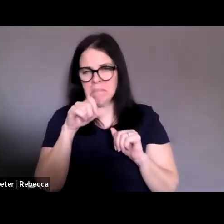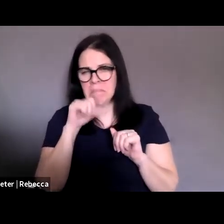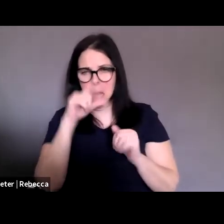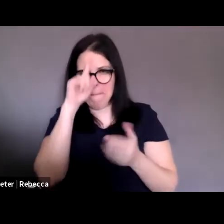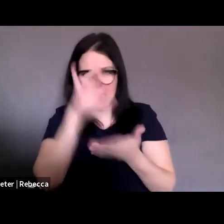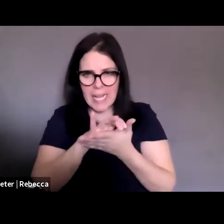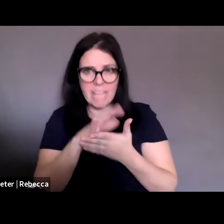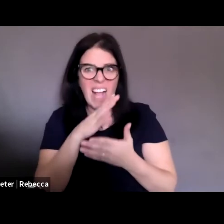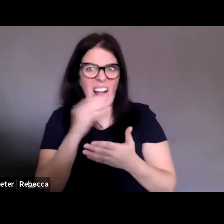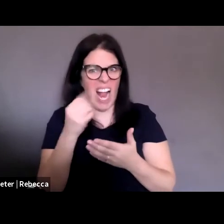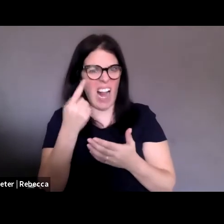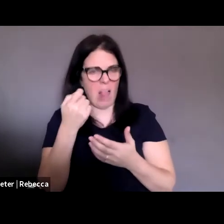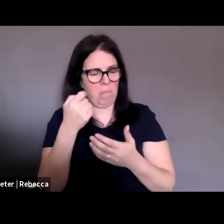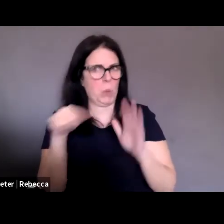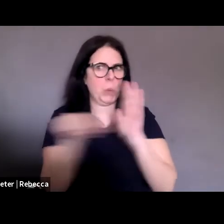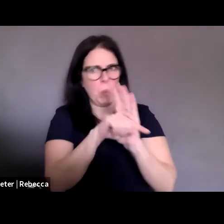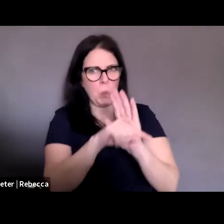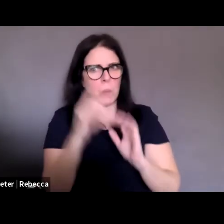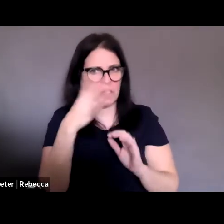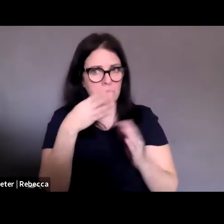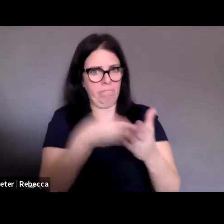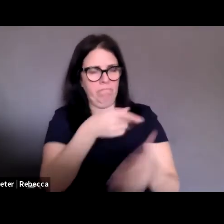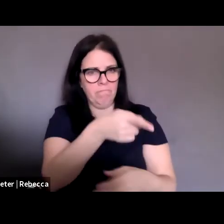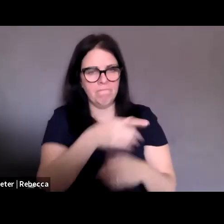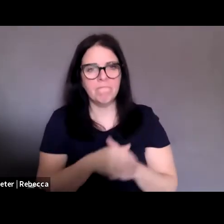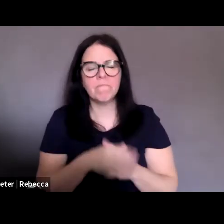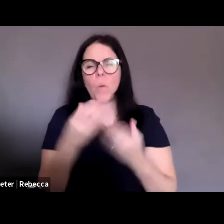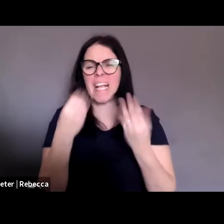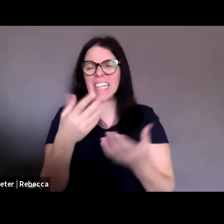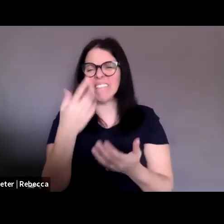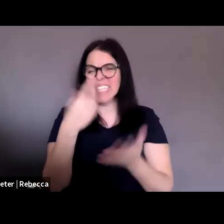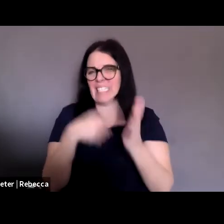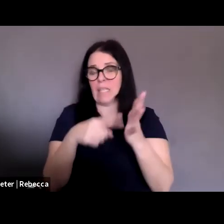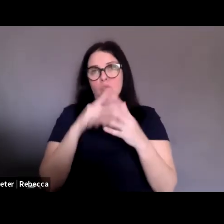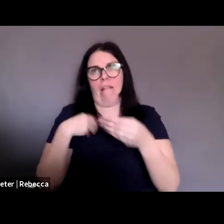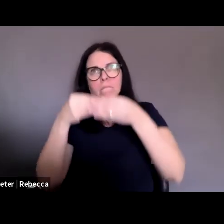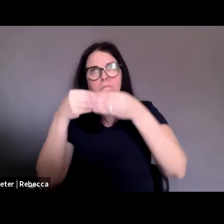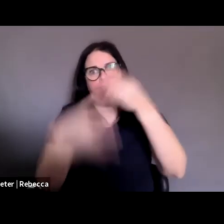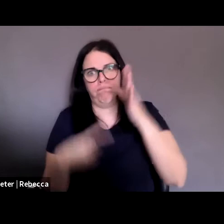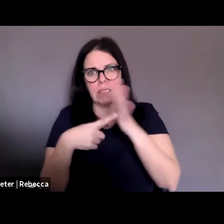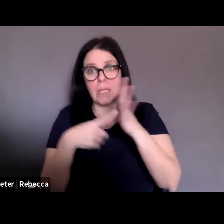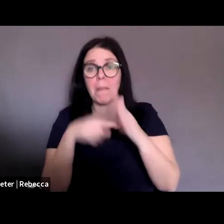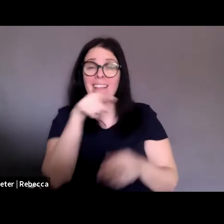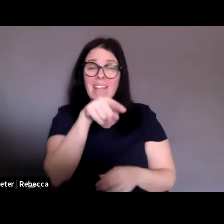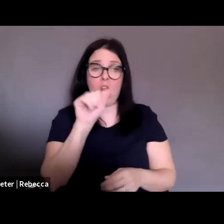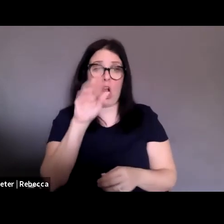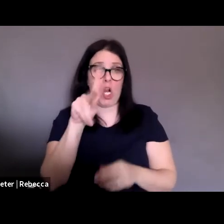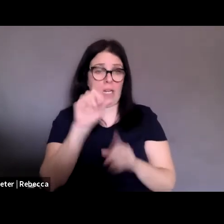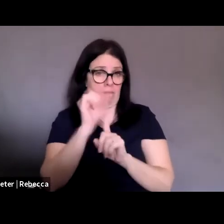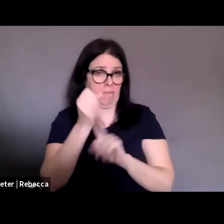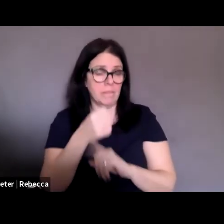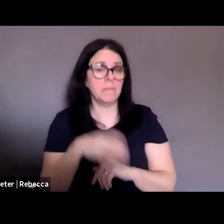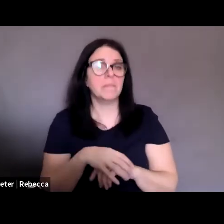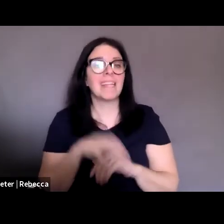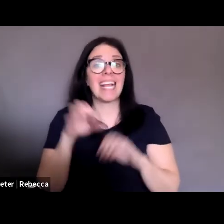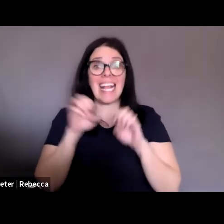couple examples of many, many more. One was from Arkansas, in which the custody evaluator reported that he asked the child,